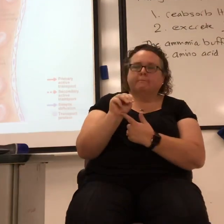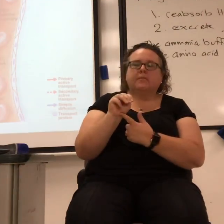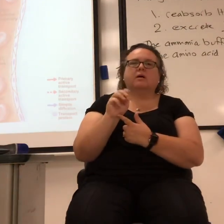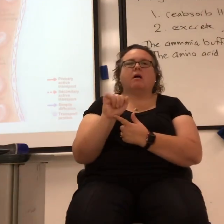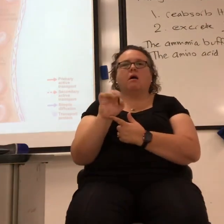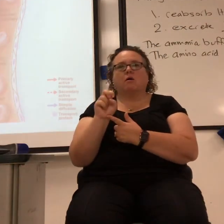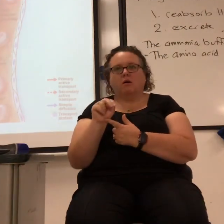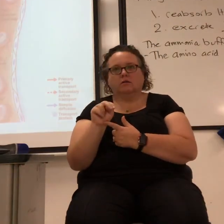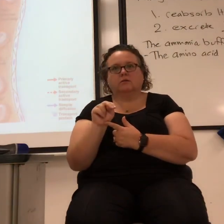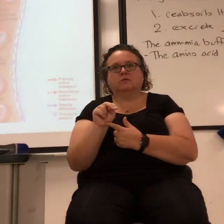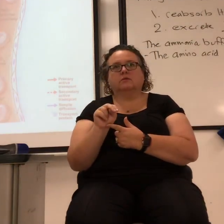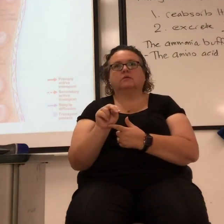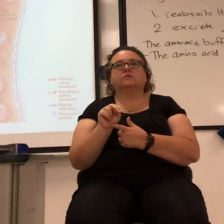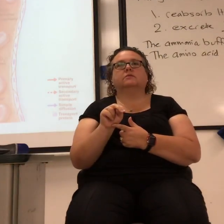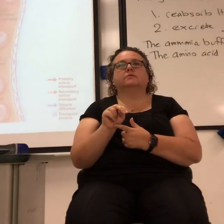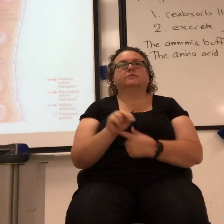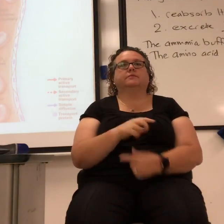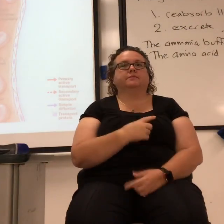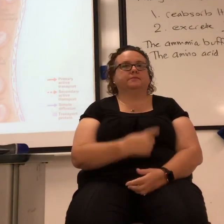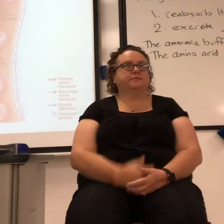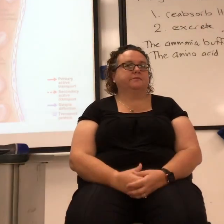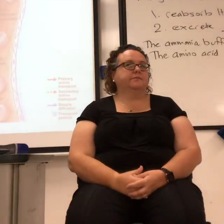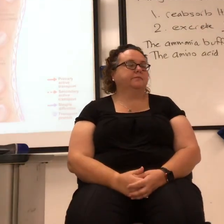reabsorb bicarb.